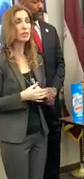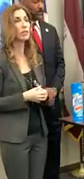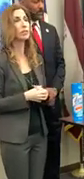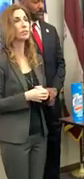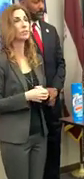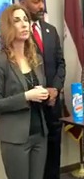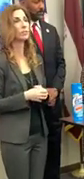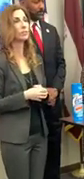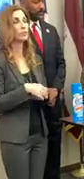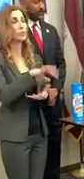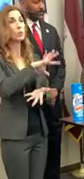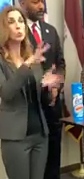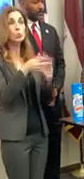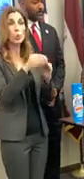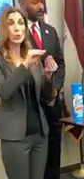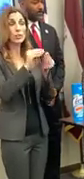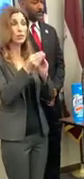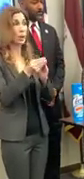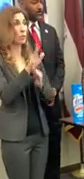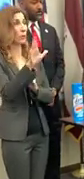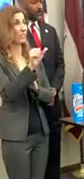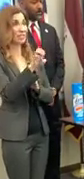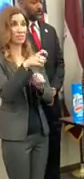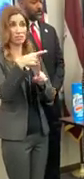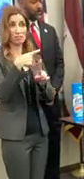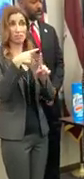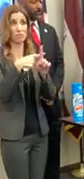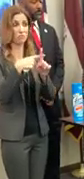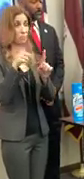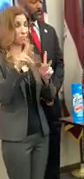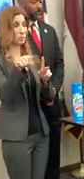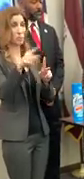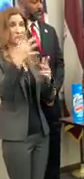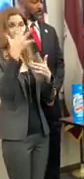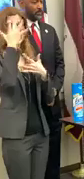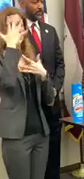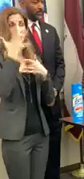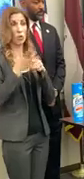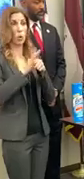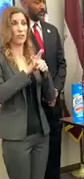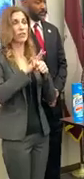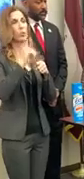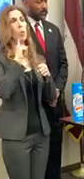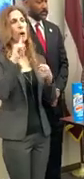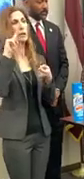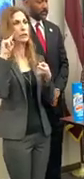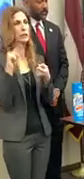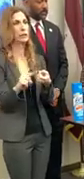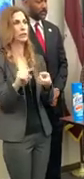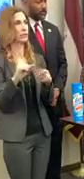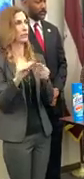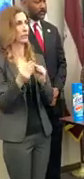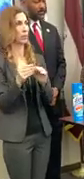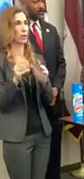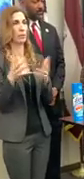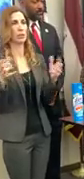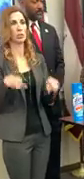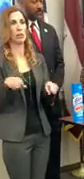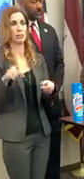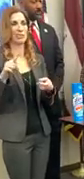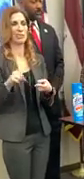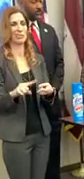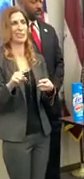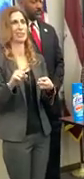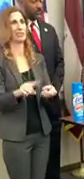the total number of people who end up having COVID-19 to as small a number as